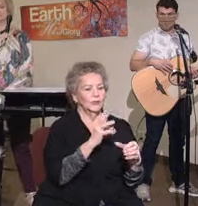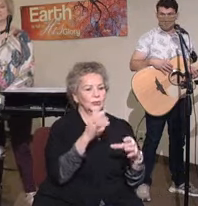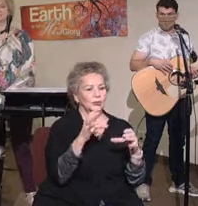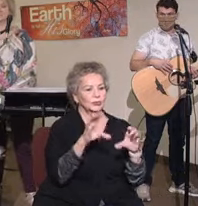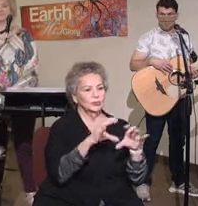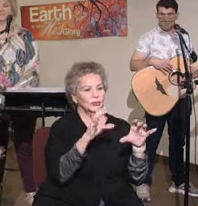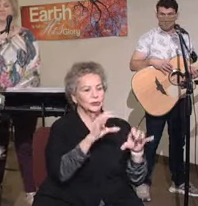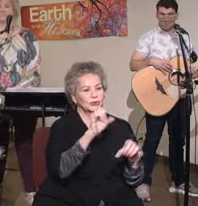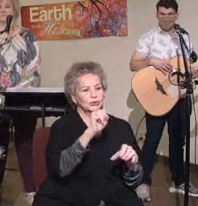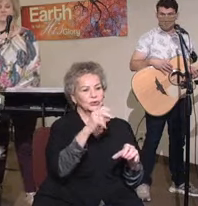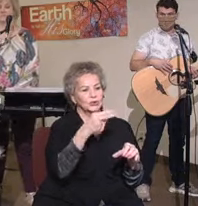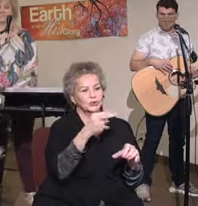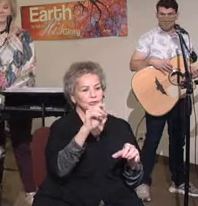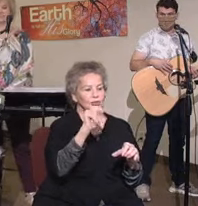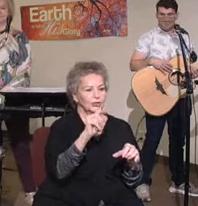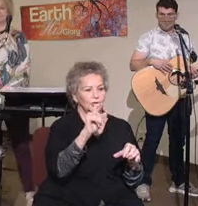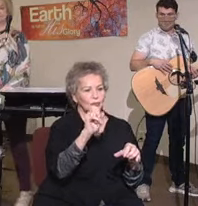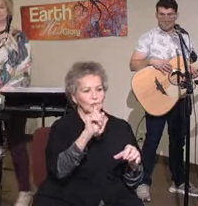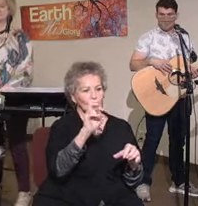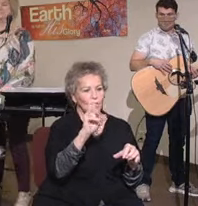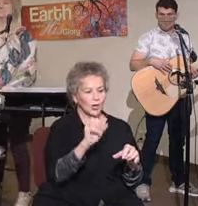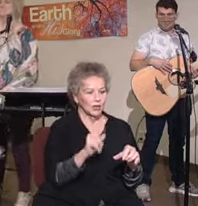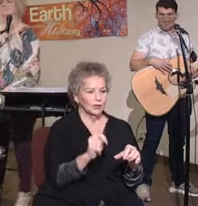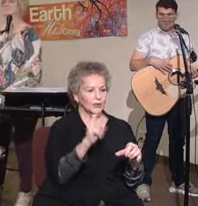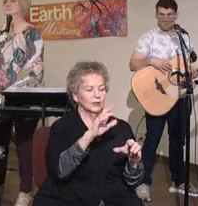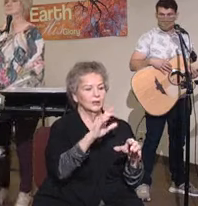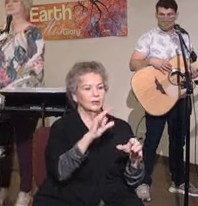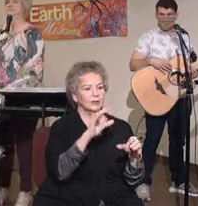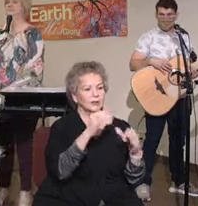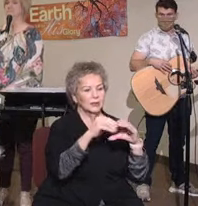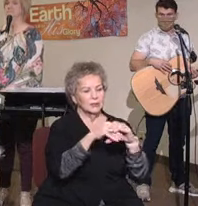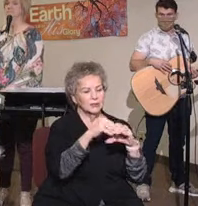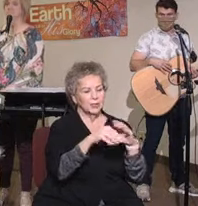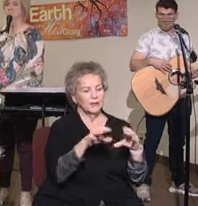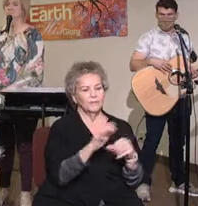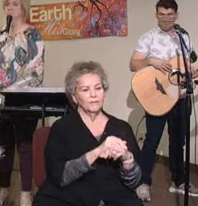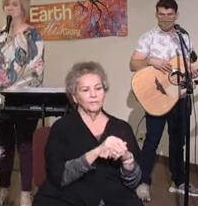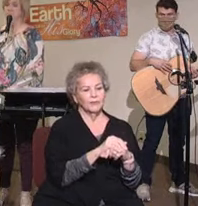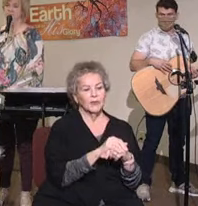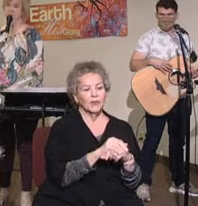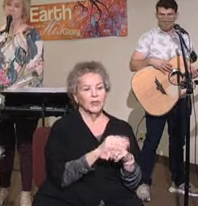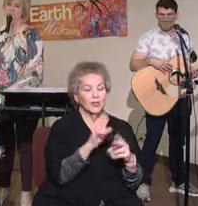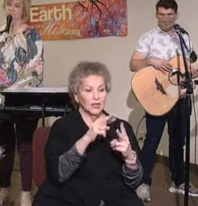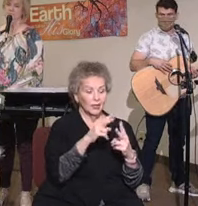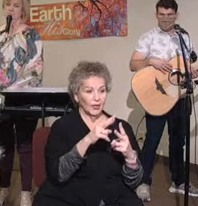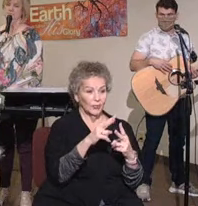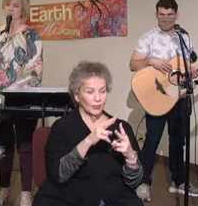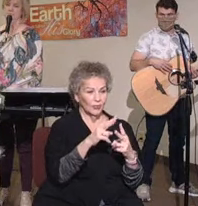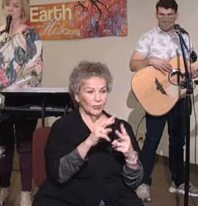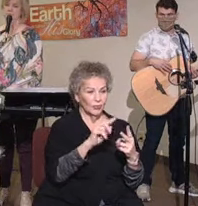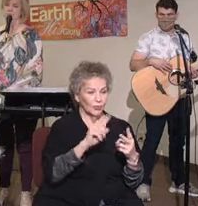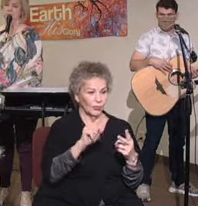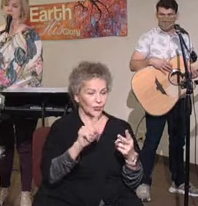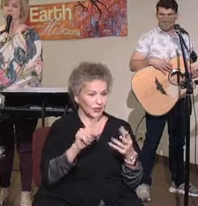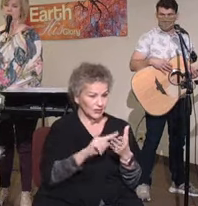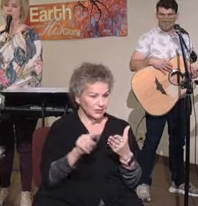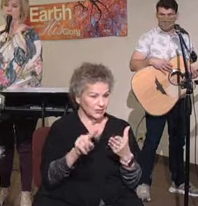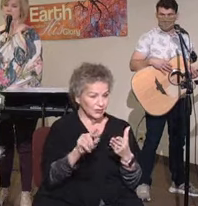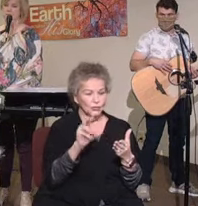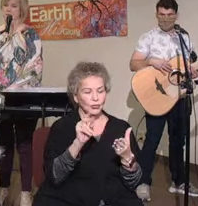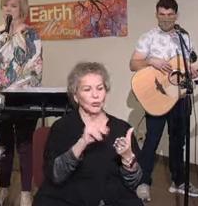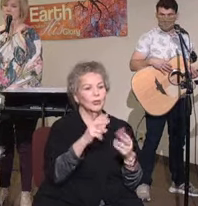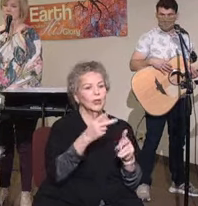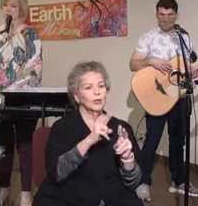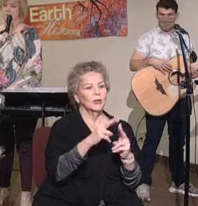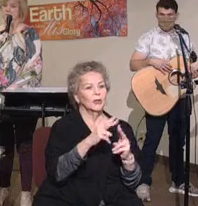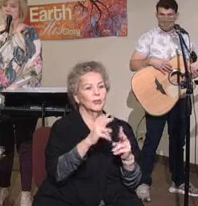some exciting things. Now, a couple of weeks ago, actually it's been a couple of months ago, I